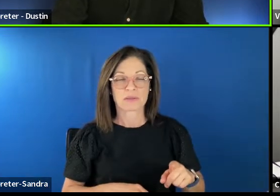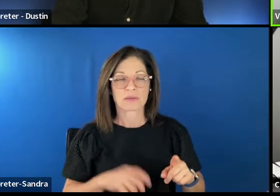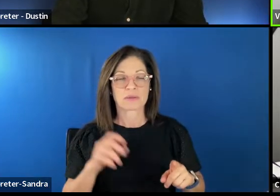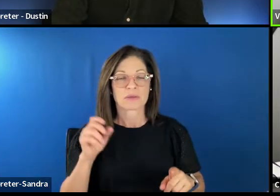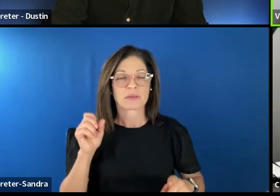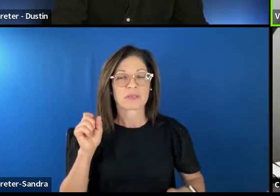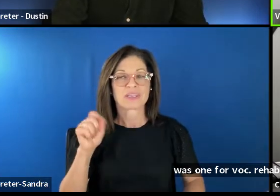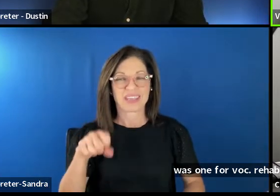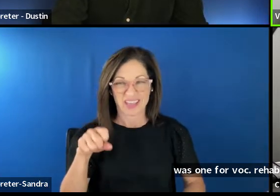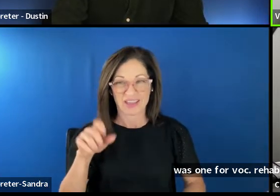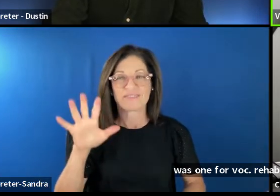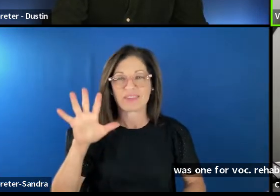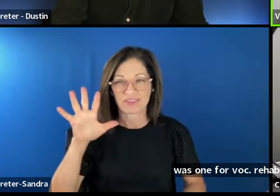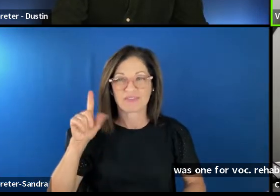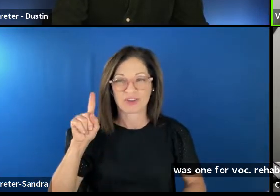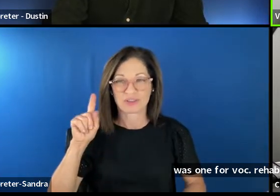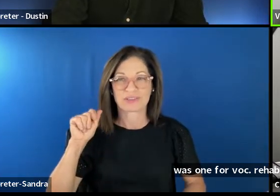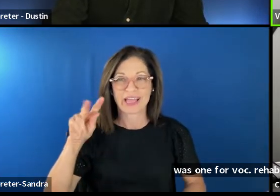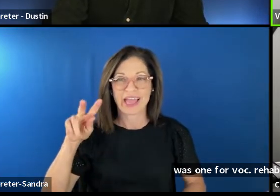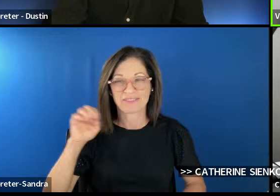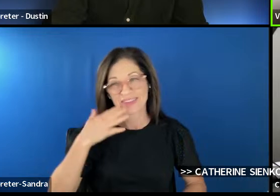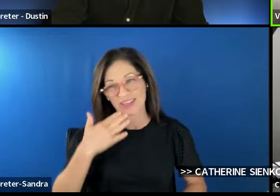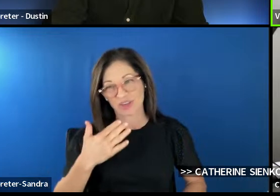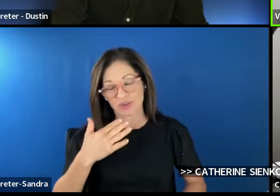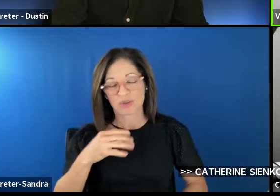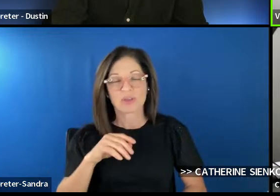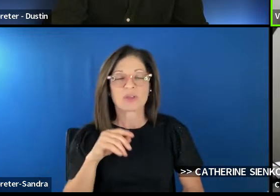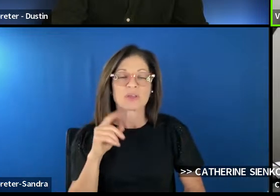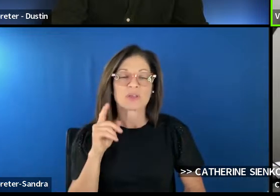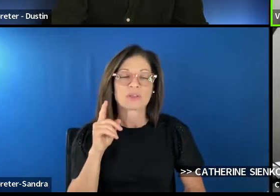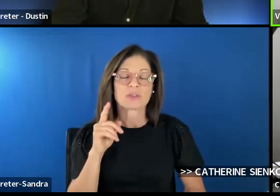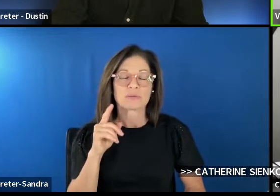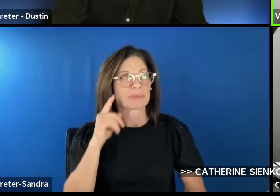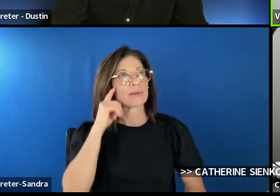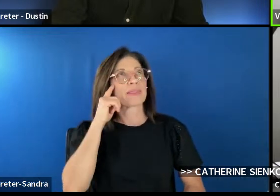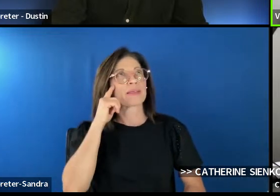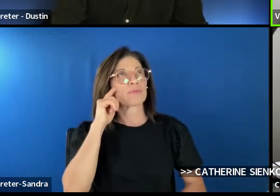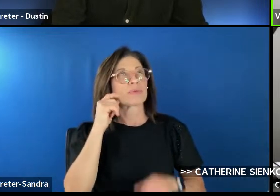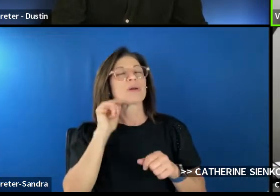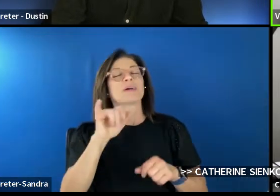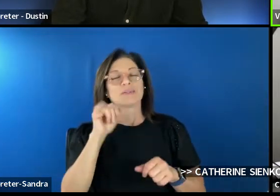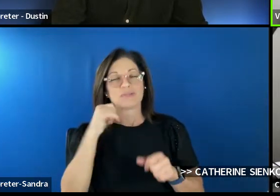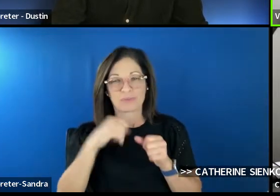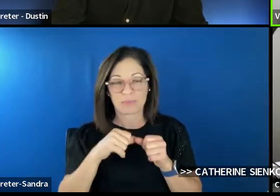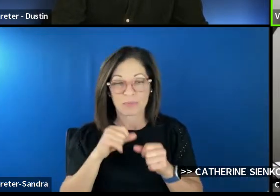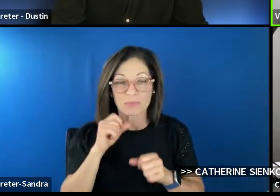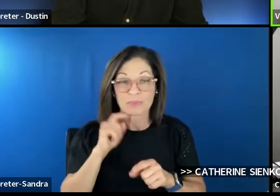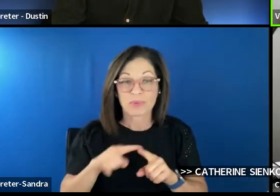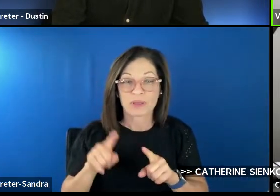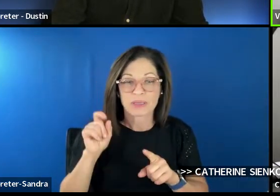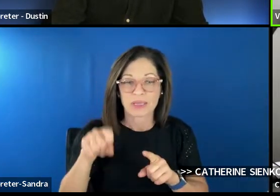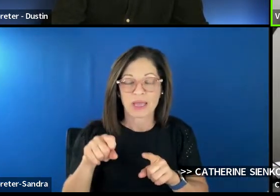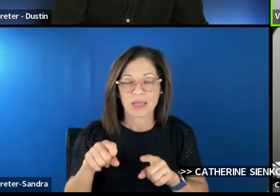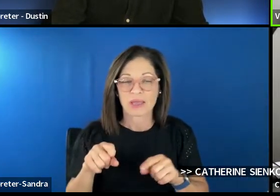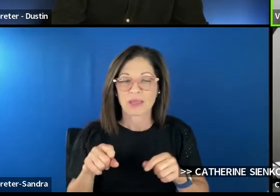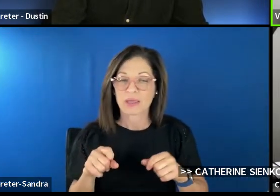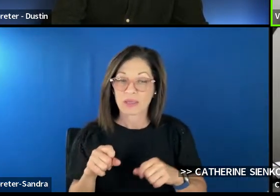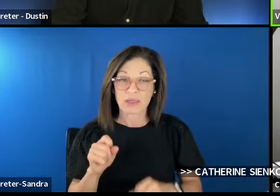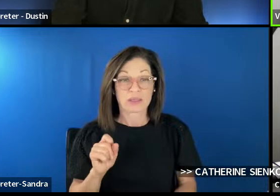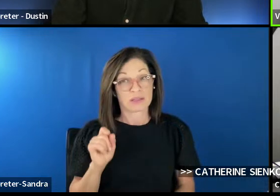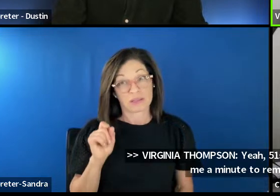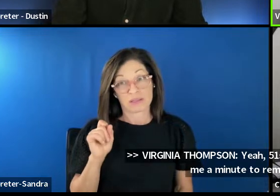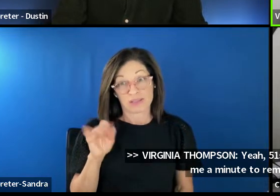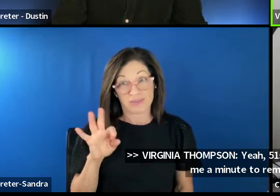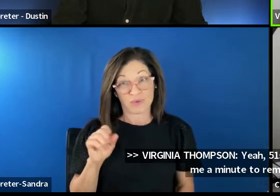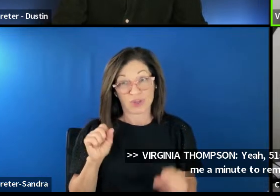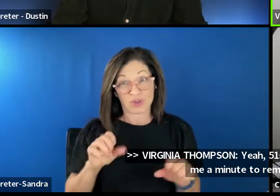Yeah, 51st Avenue. Thank you. So it took me a minute to remember, but yeah. it's we could do